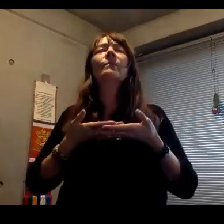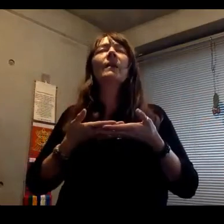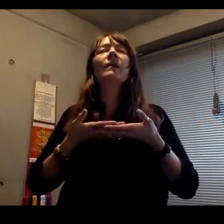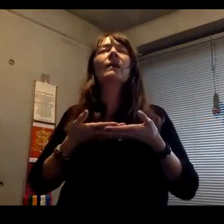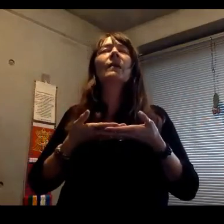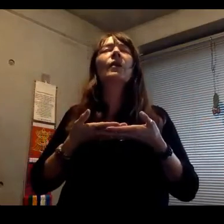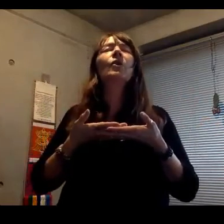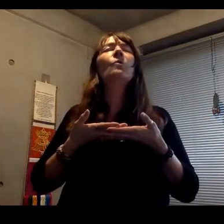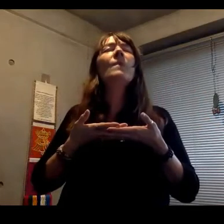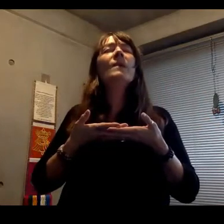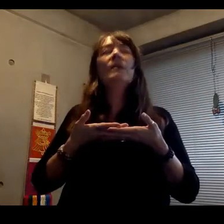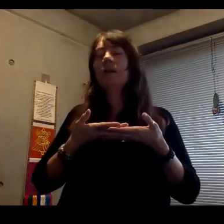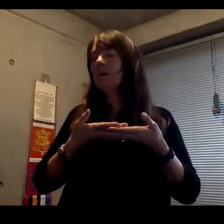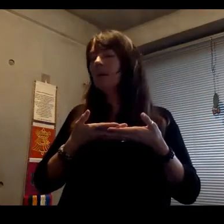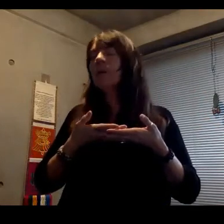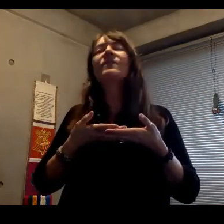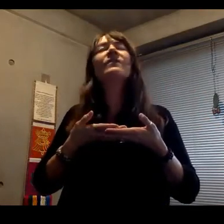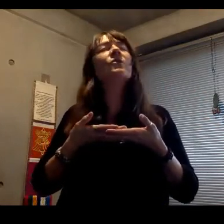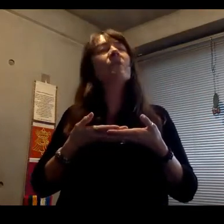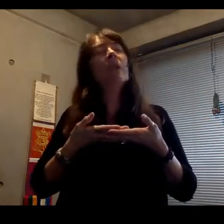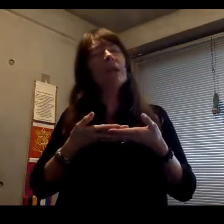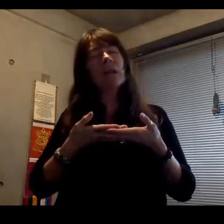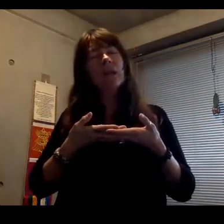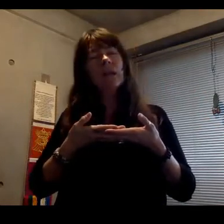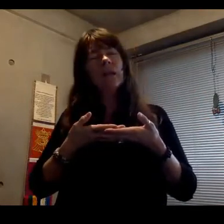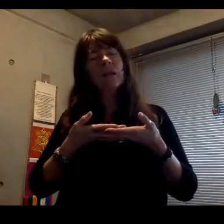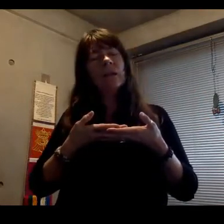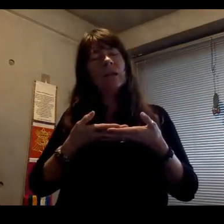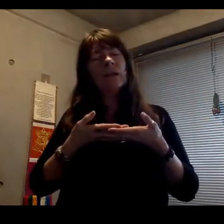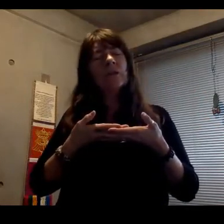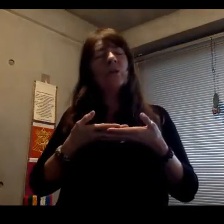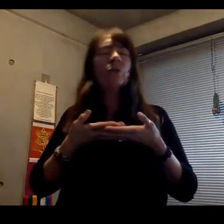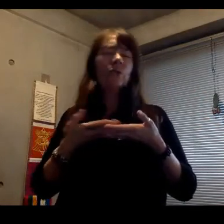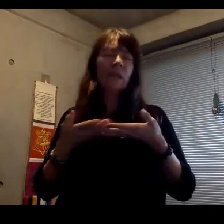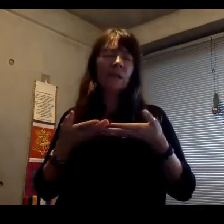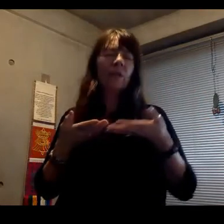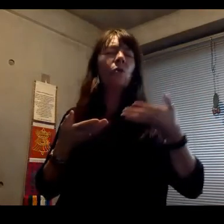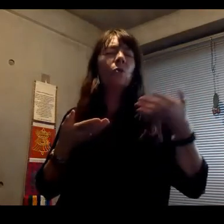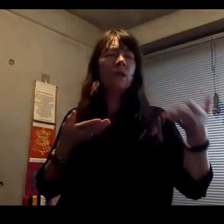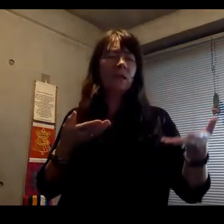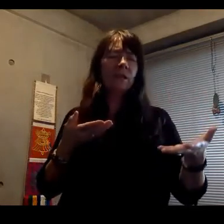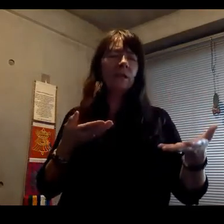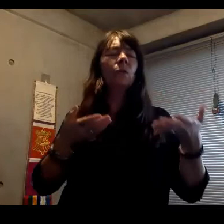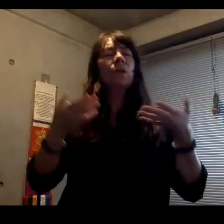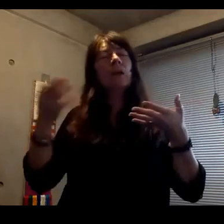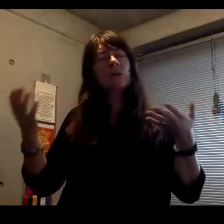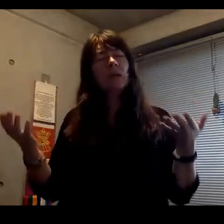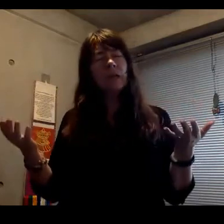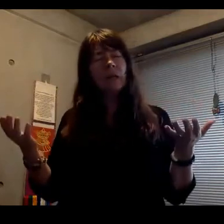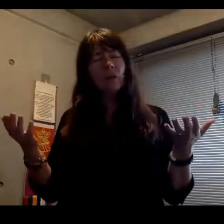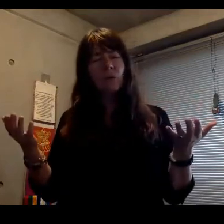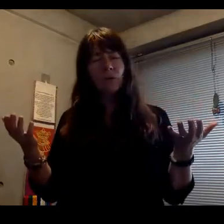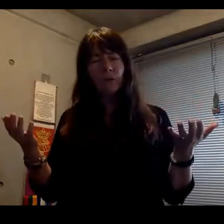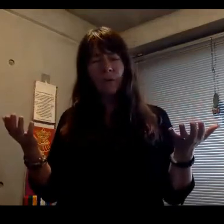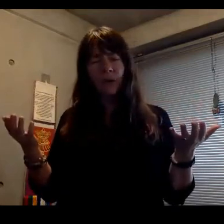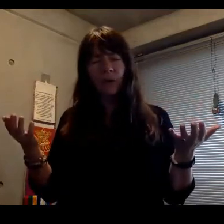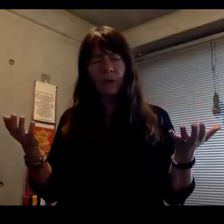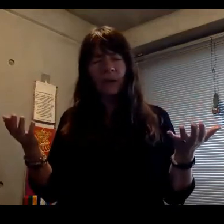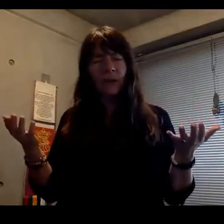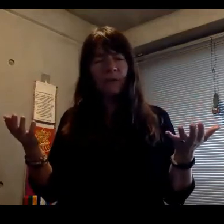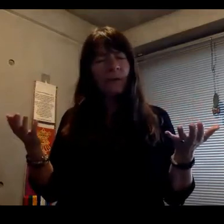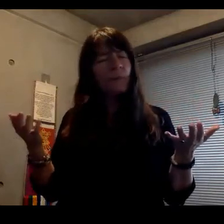less human decision making. So you don't get the goodies without letting go of